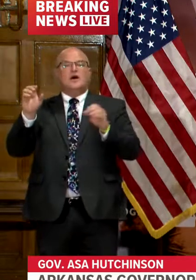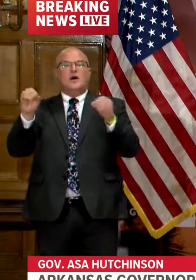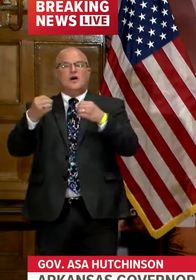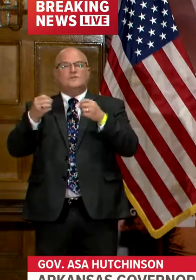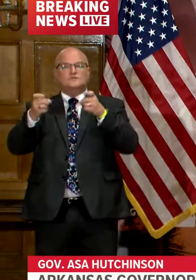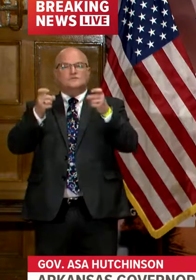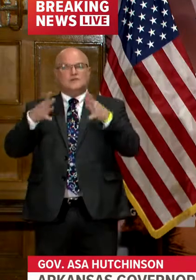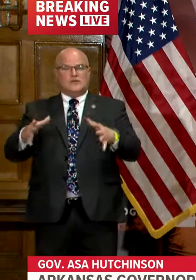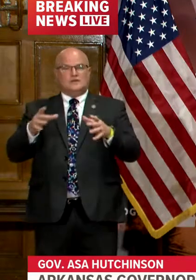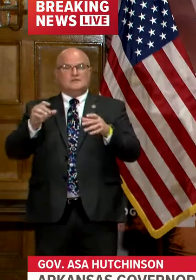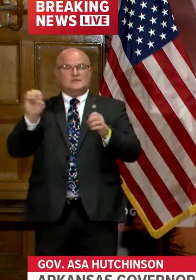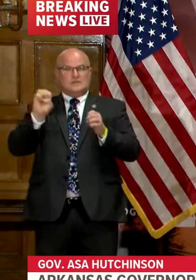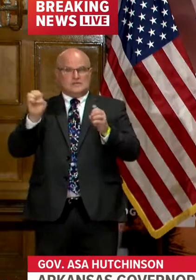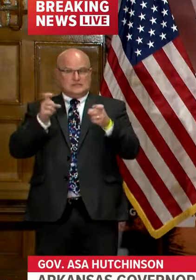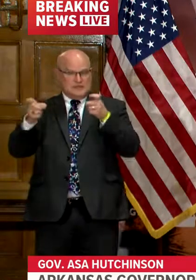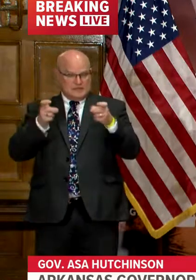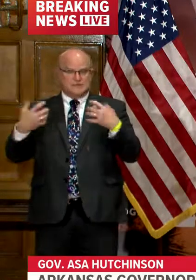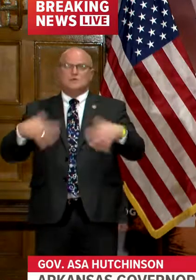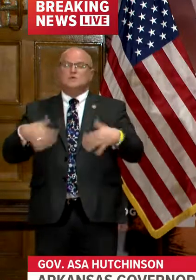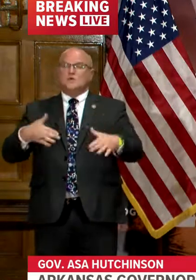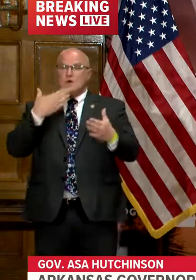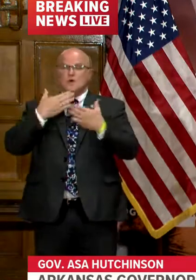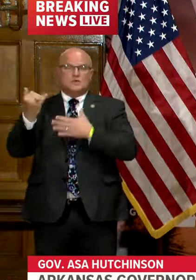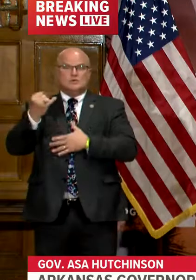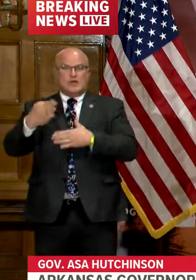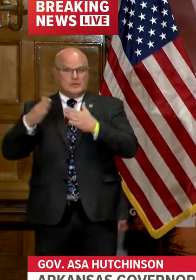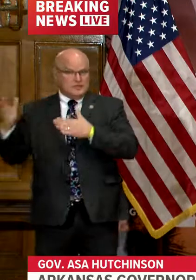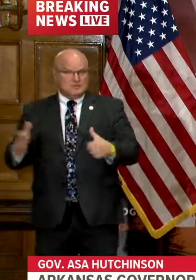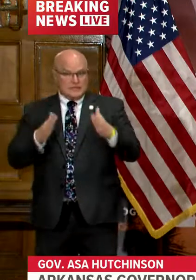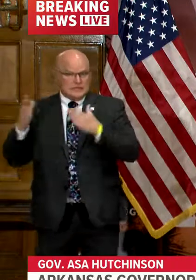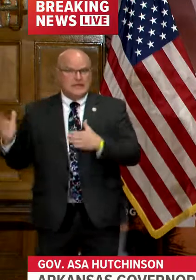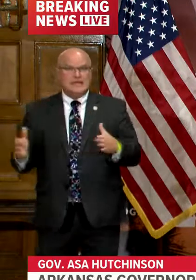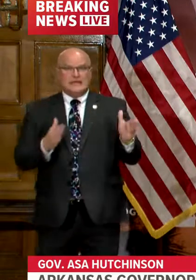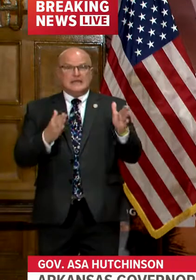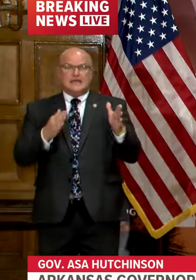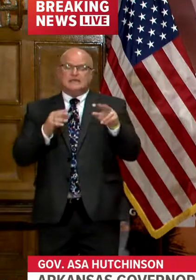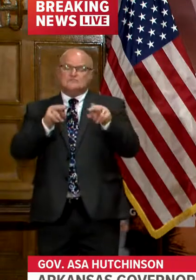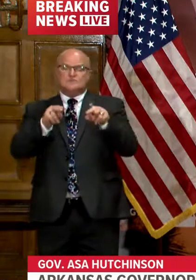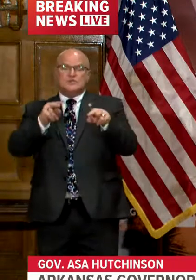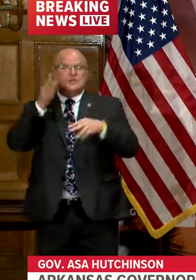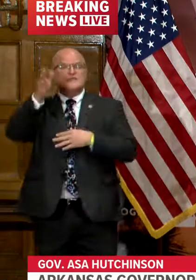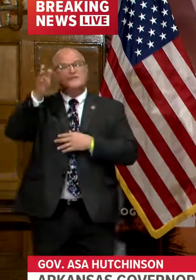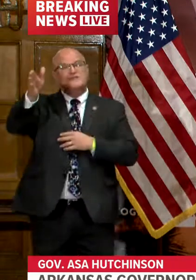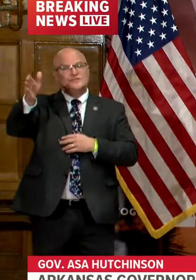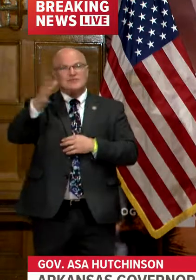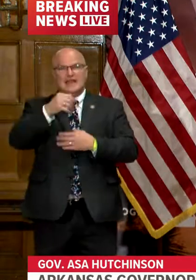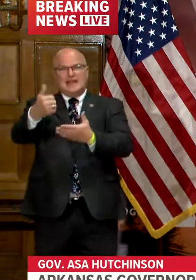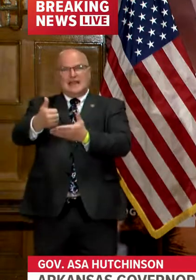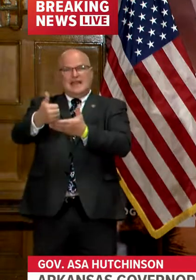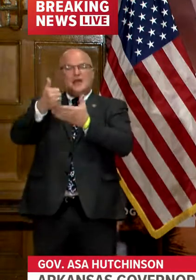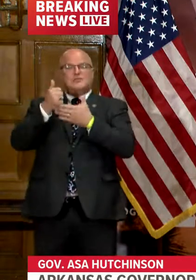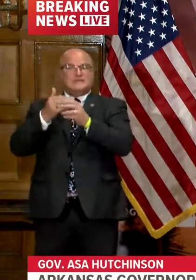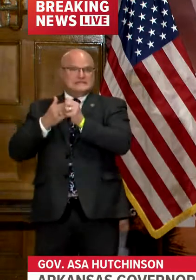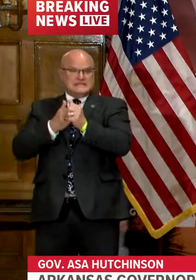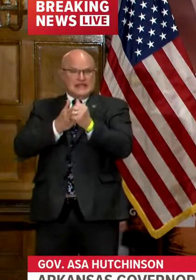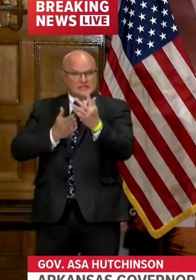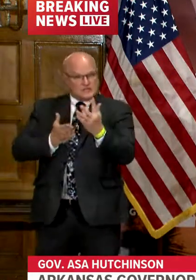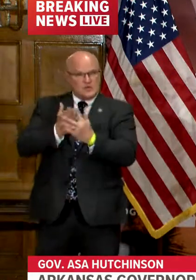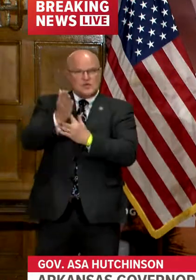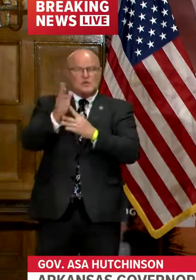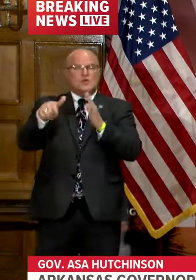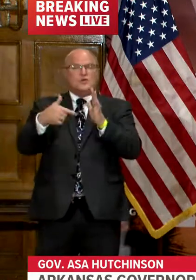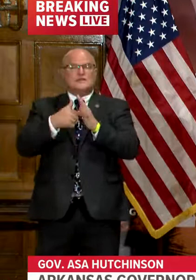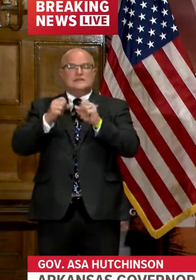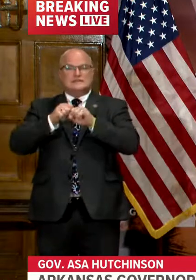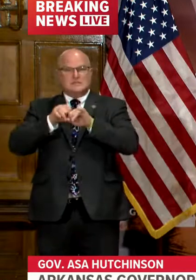who's really done a great job of planning, of looking at the future and helping us, guide us through